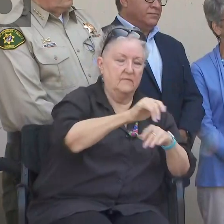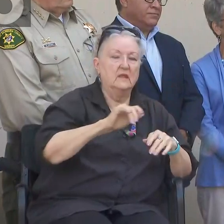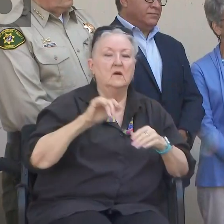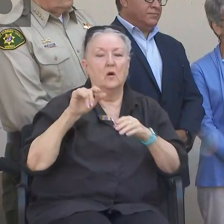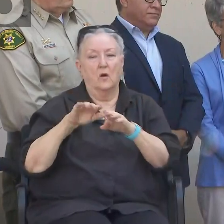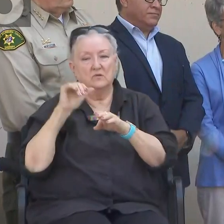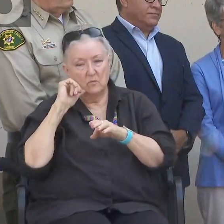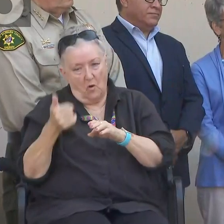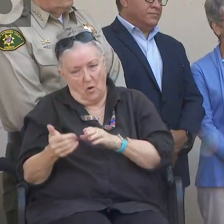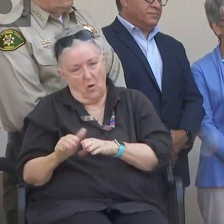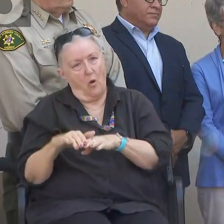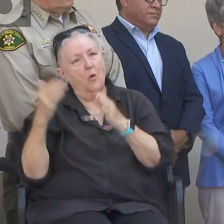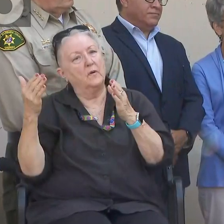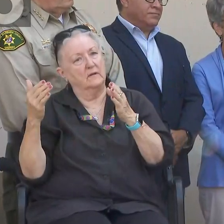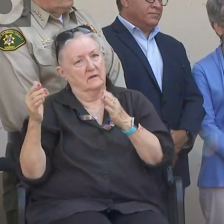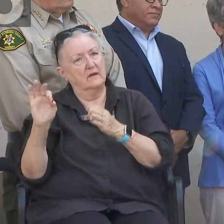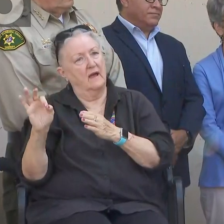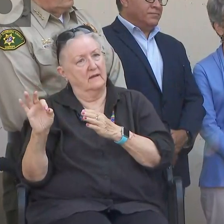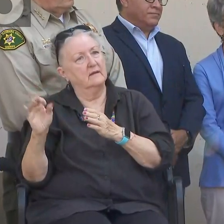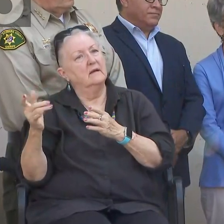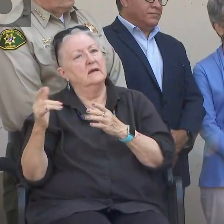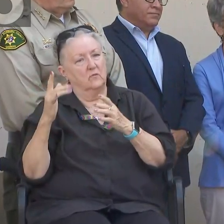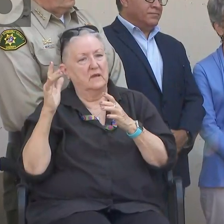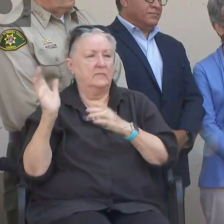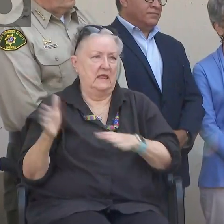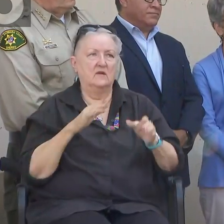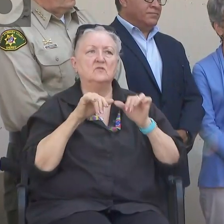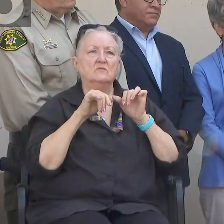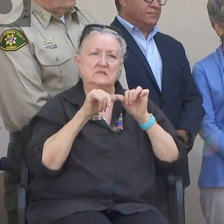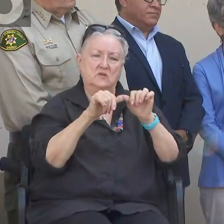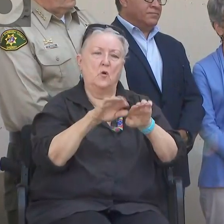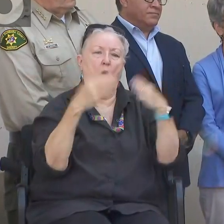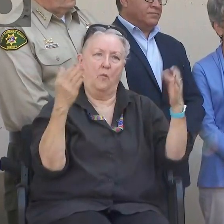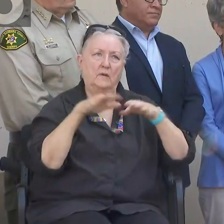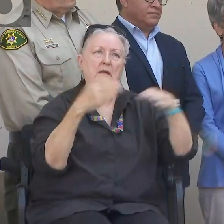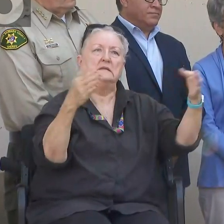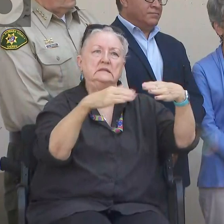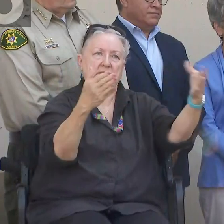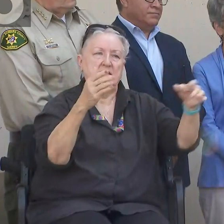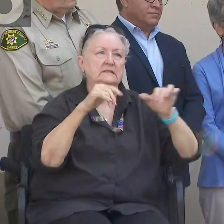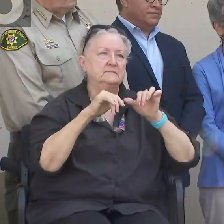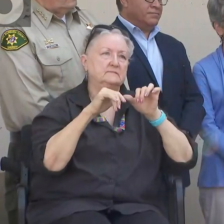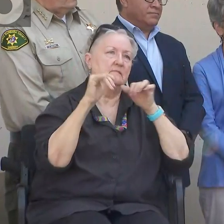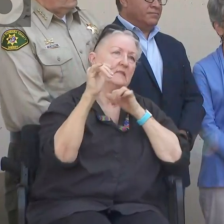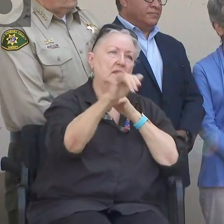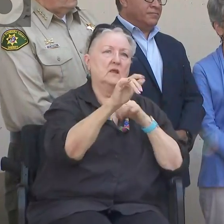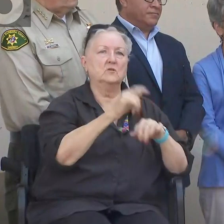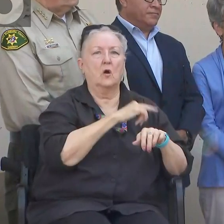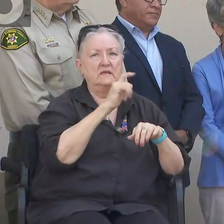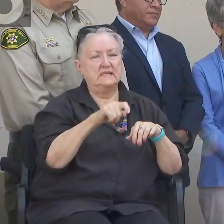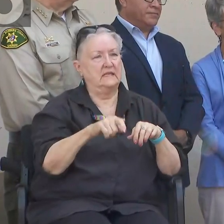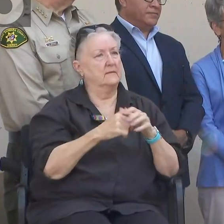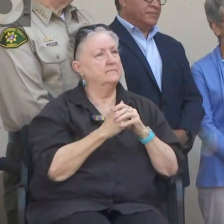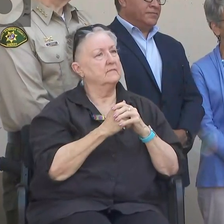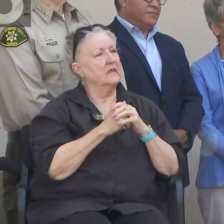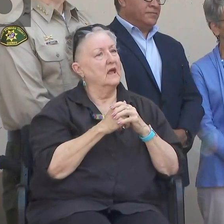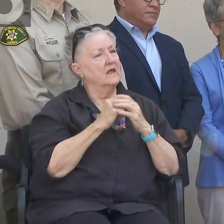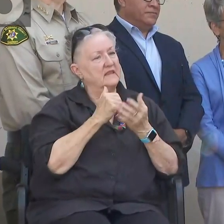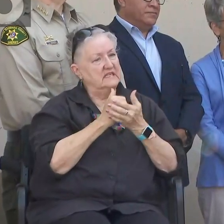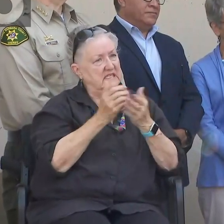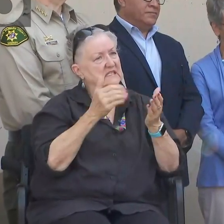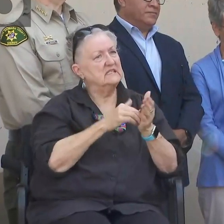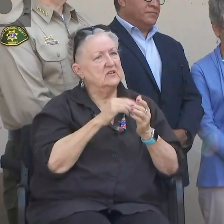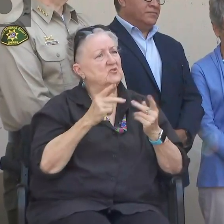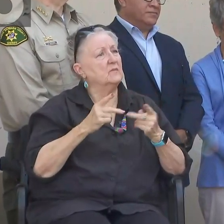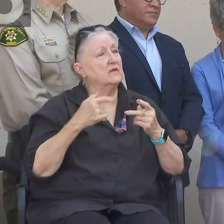through Thursday, but really to stay open as long as is needed. The Assistance Center is a place where